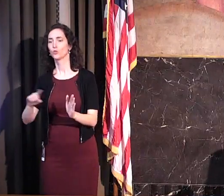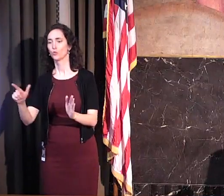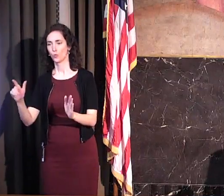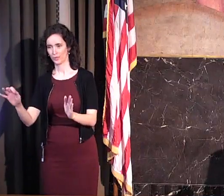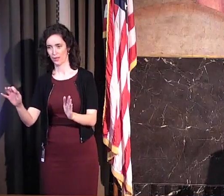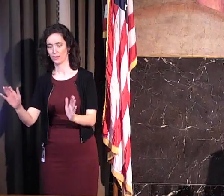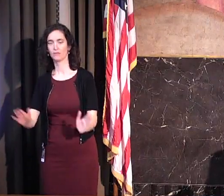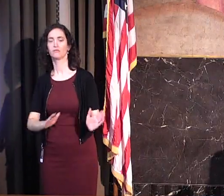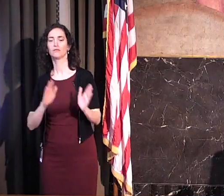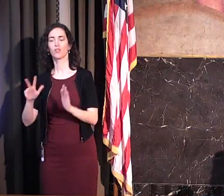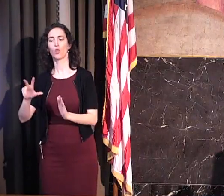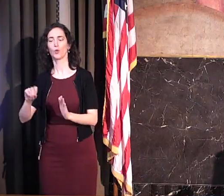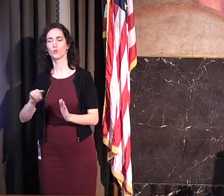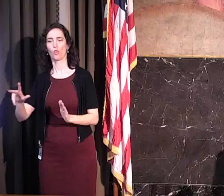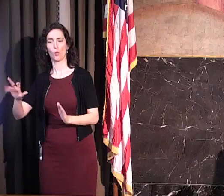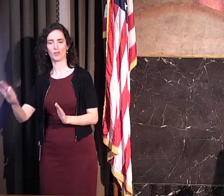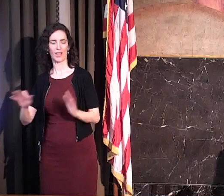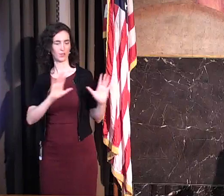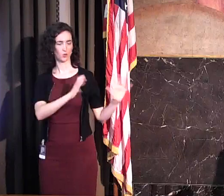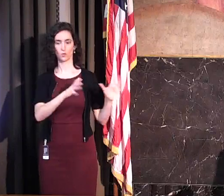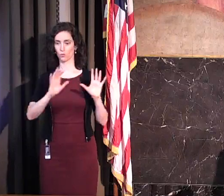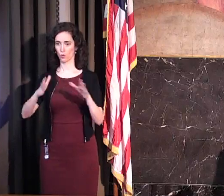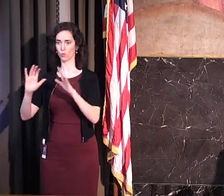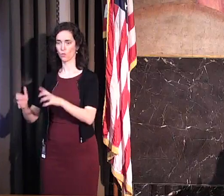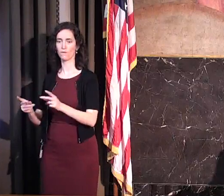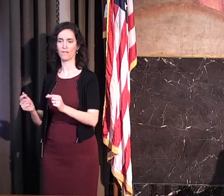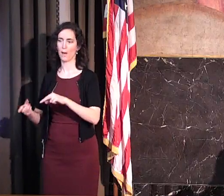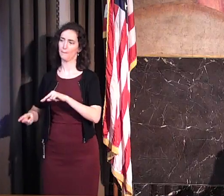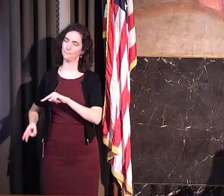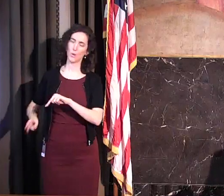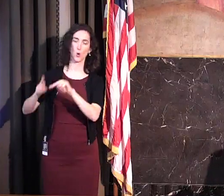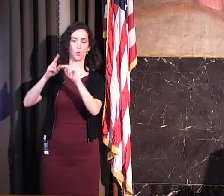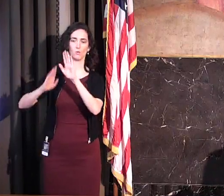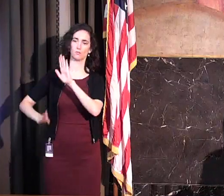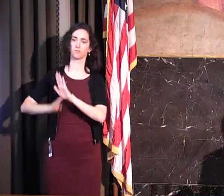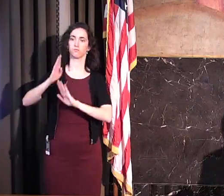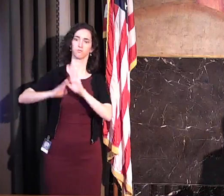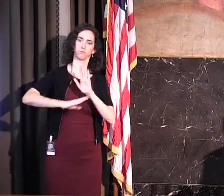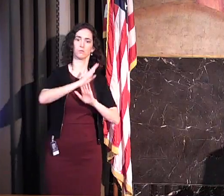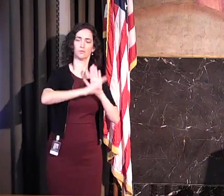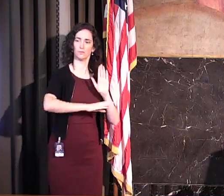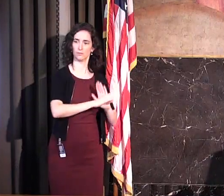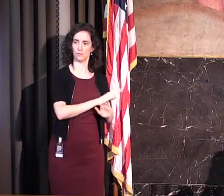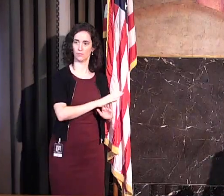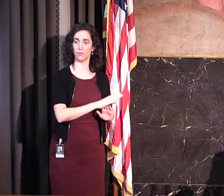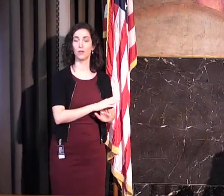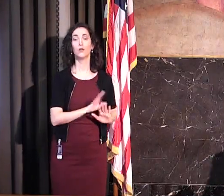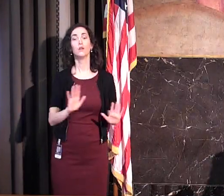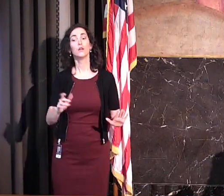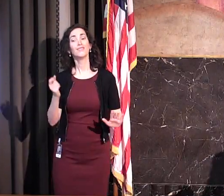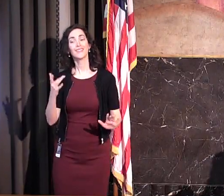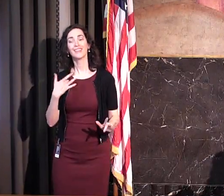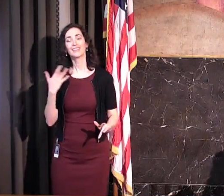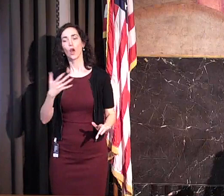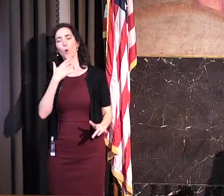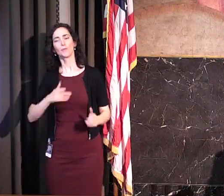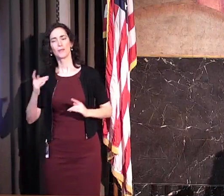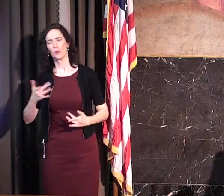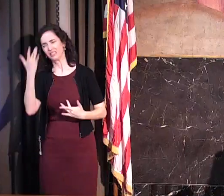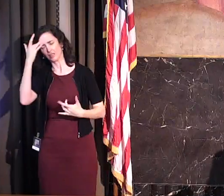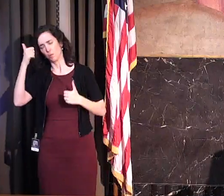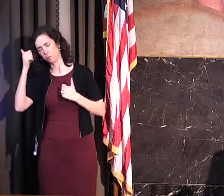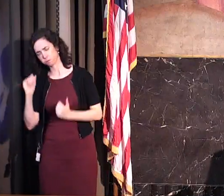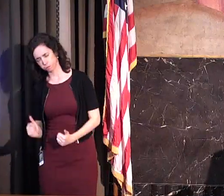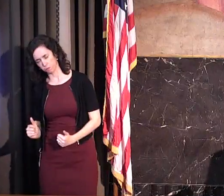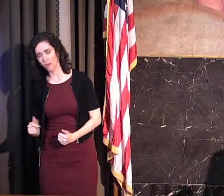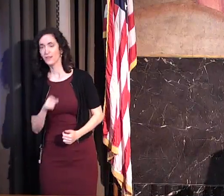to 39 years old. Maybe not on average getting as sick as older individuals, although as Dr. O'Neill